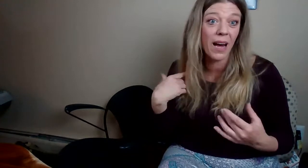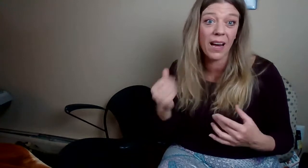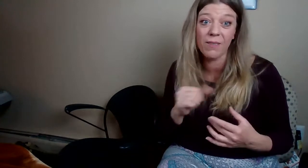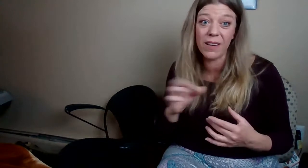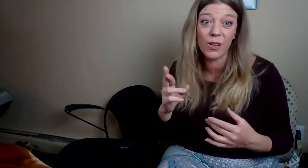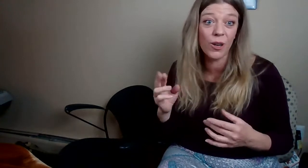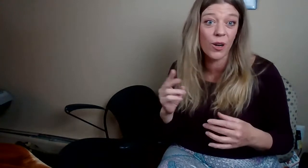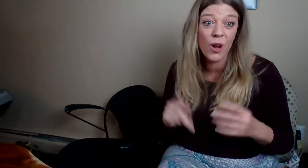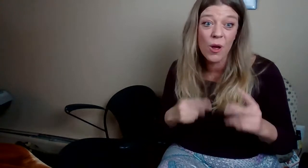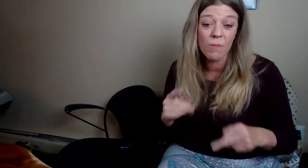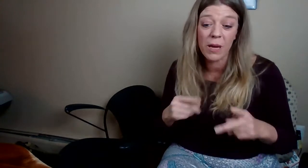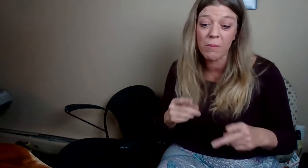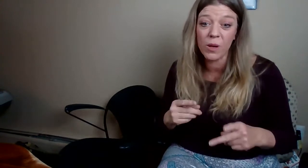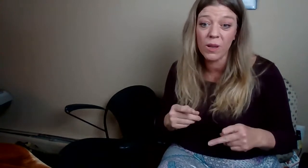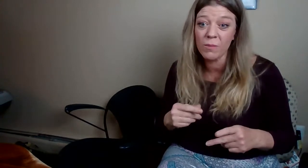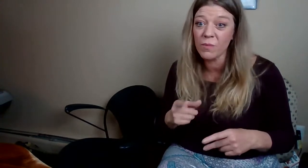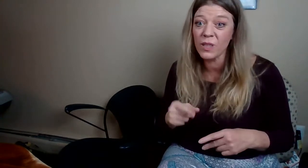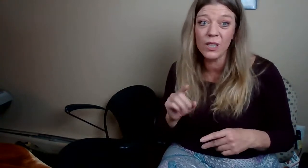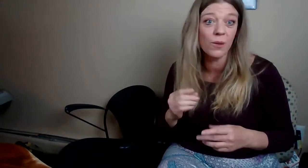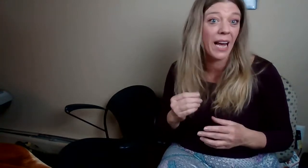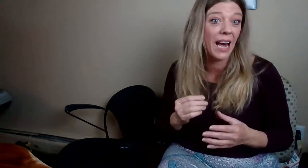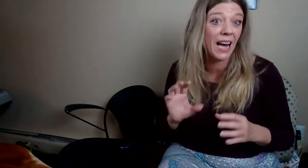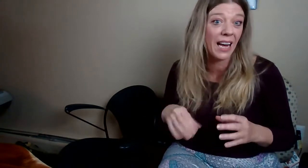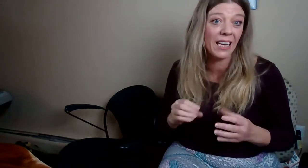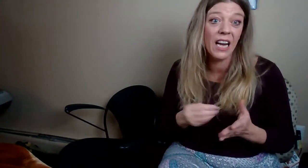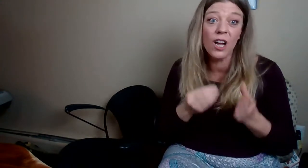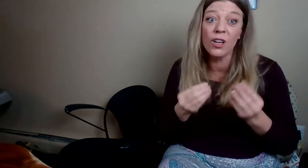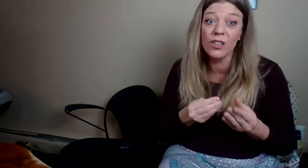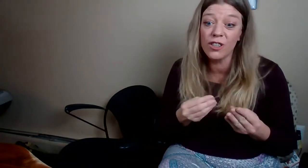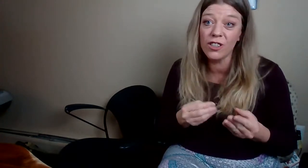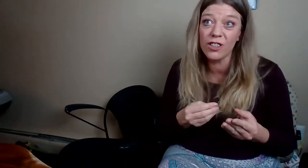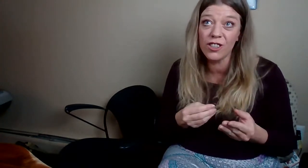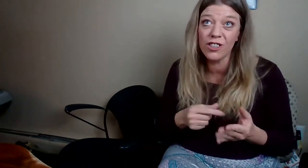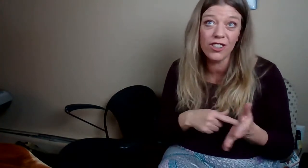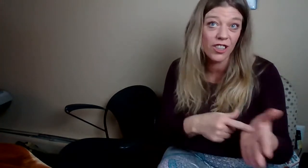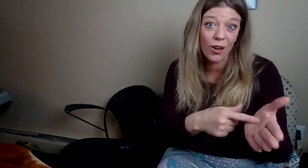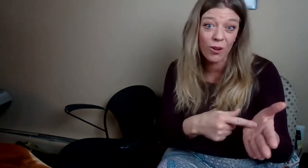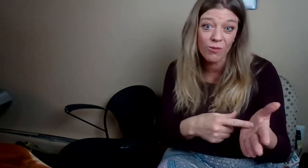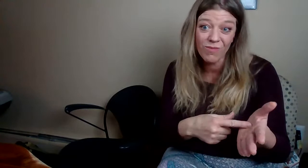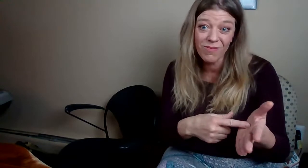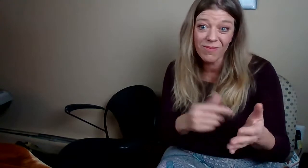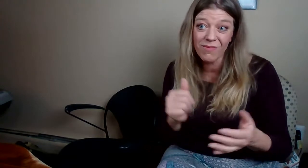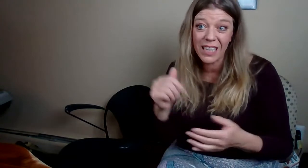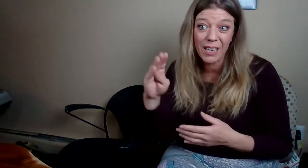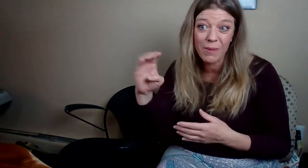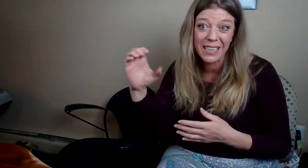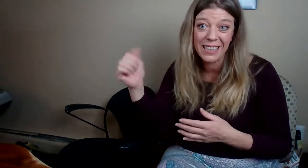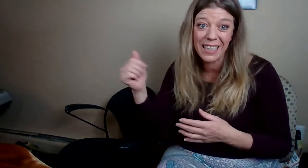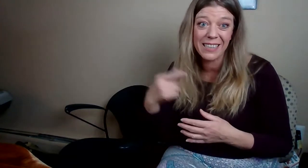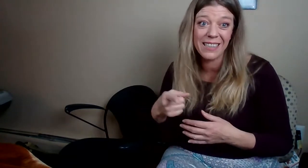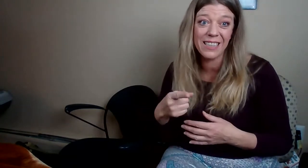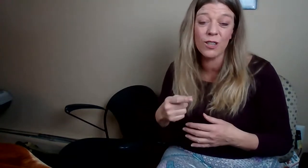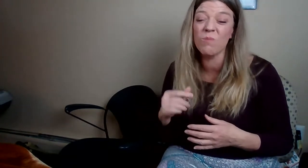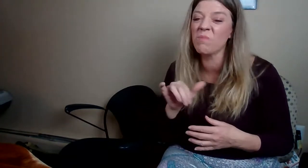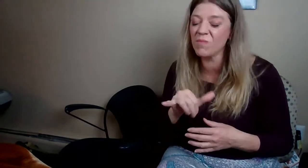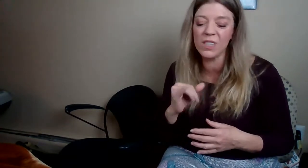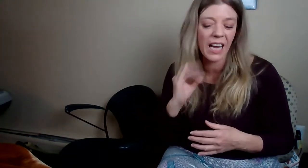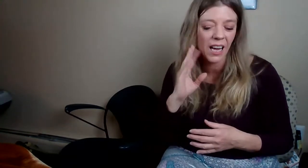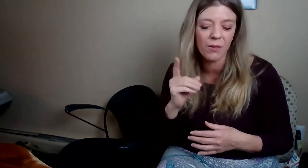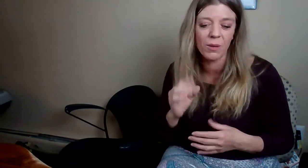have other people, you can show the ABCs to. That will